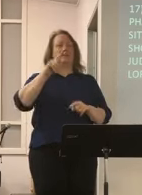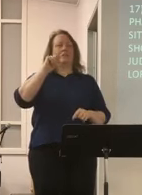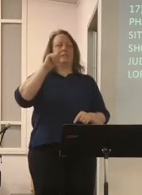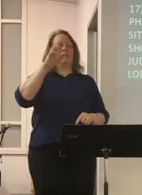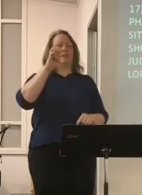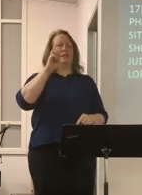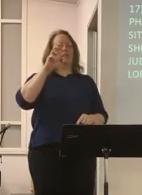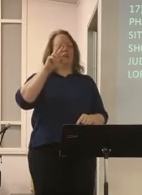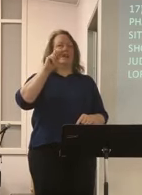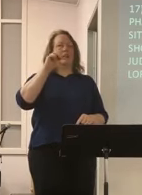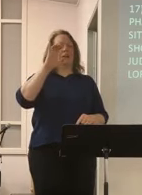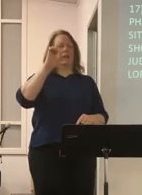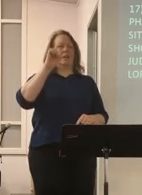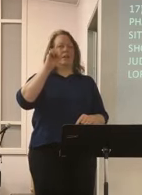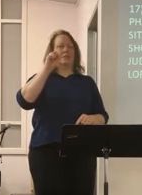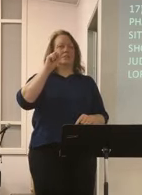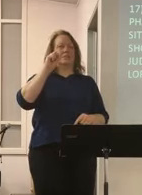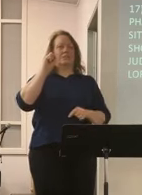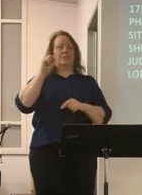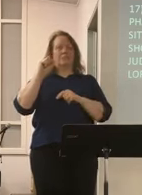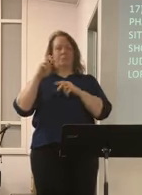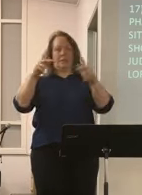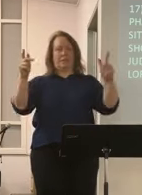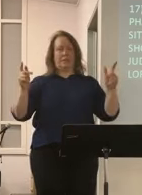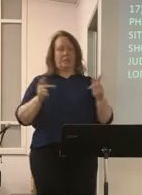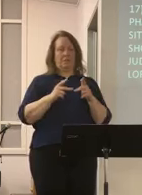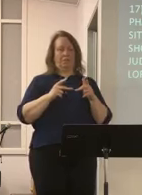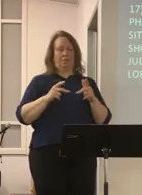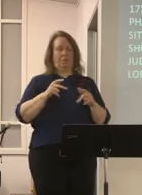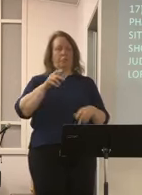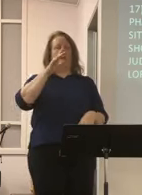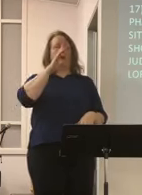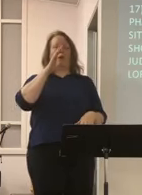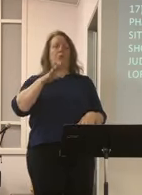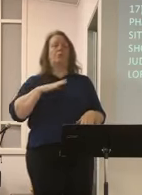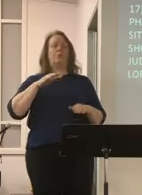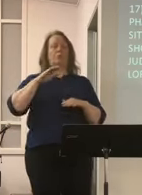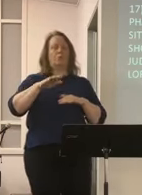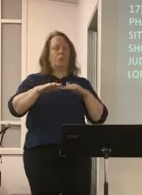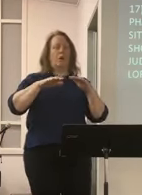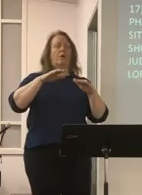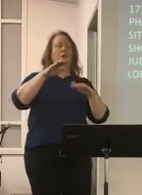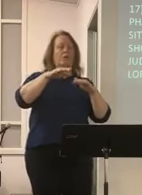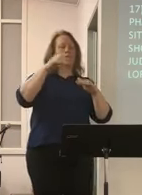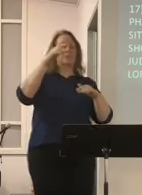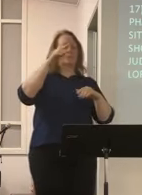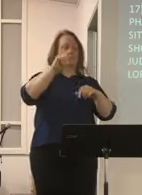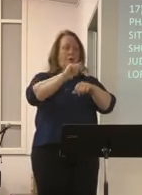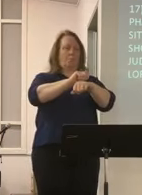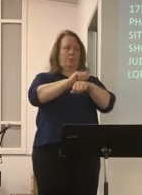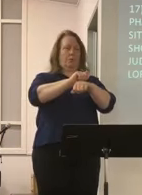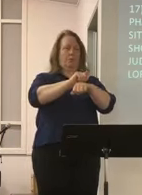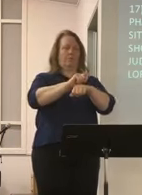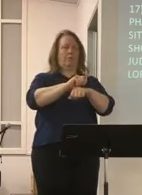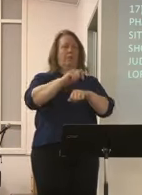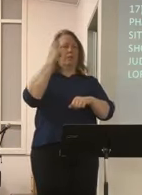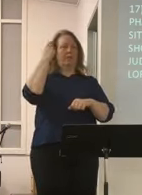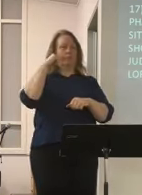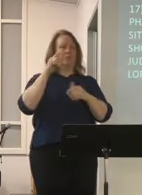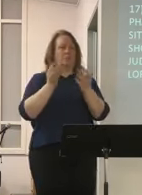there. And a lady was walking to the temple for her service. and she